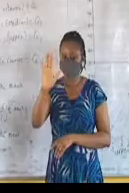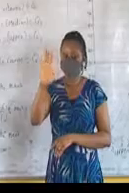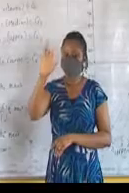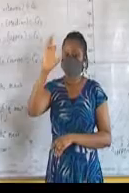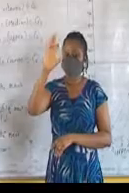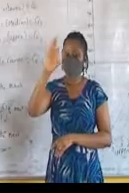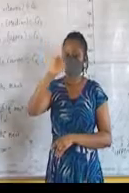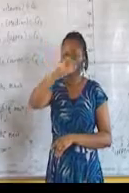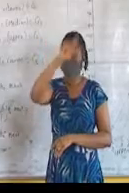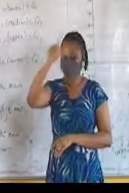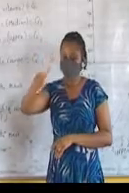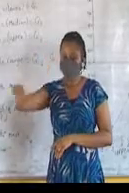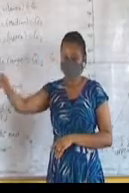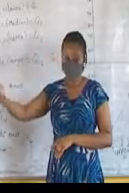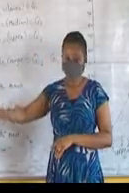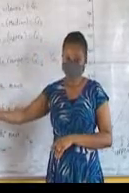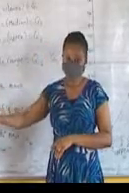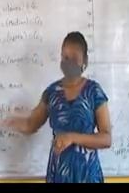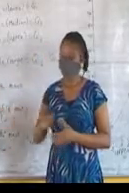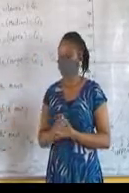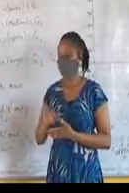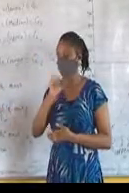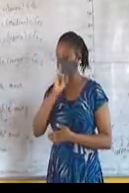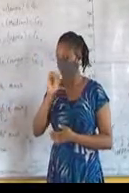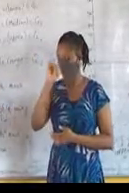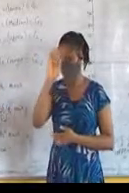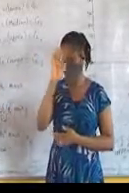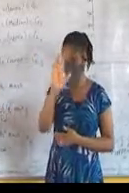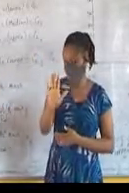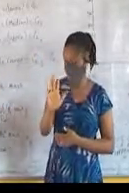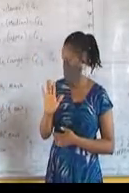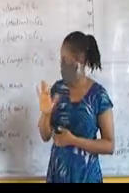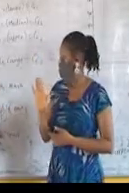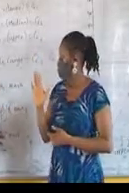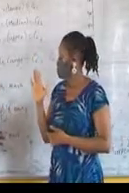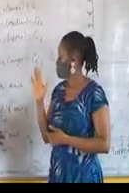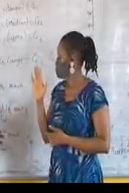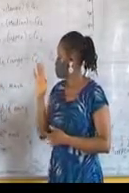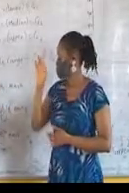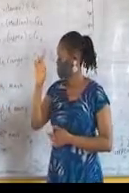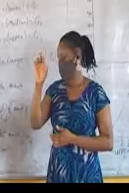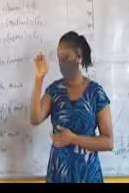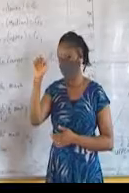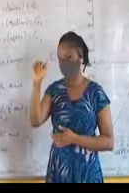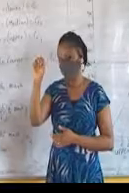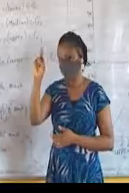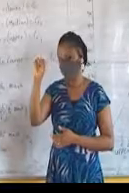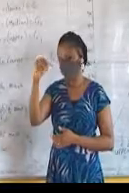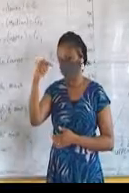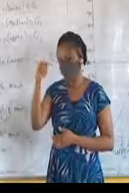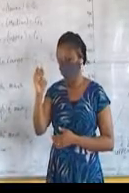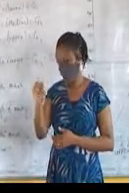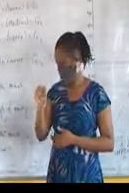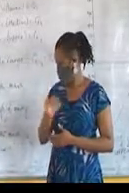curve, cumulative frequency distribution curve will give you your first quartile.